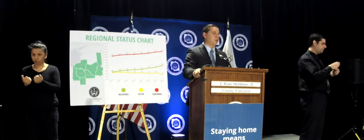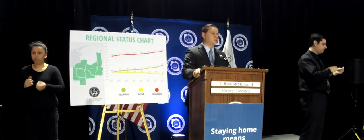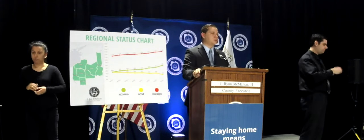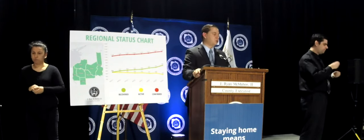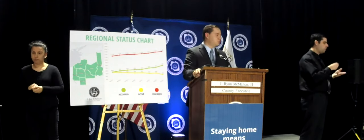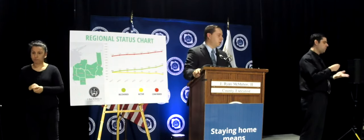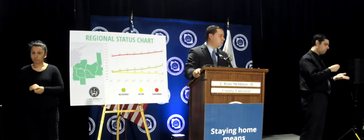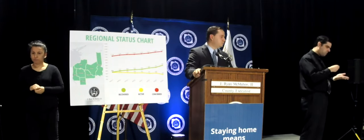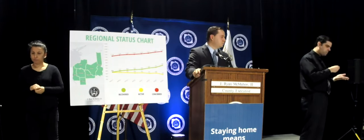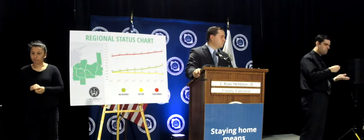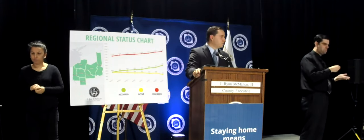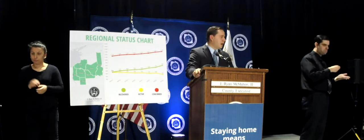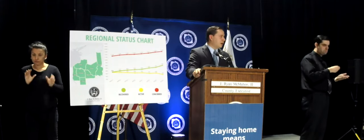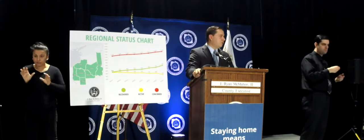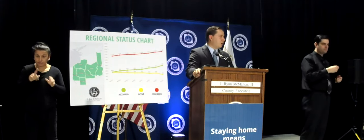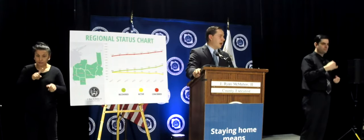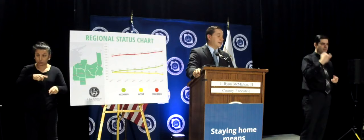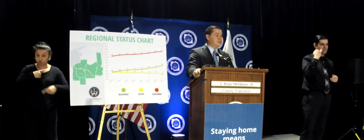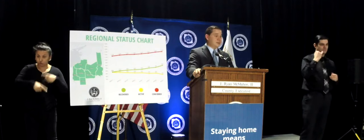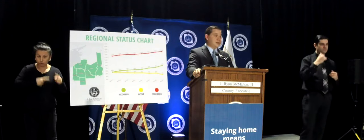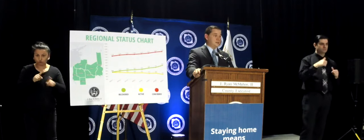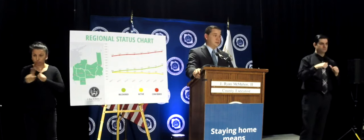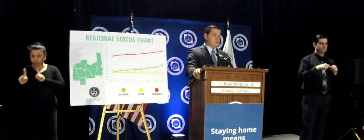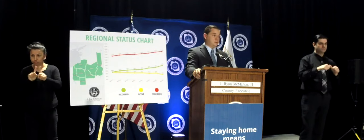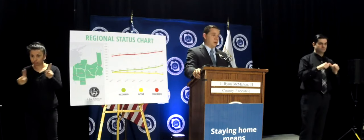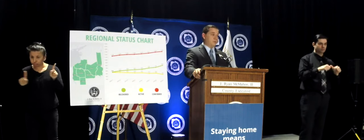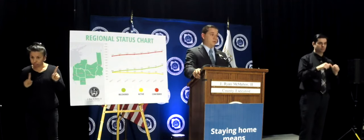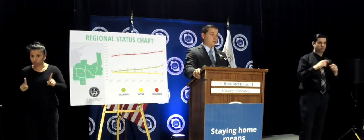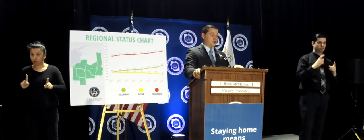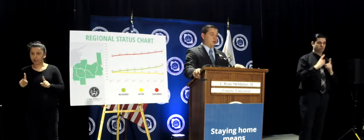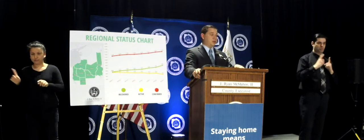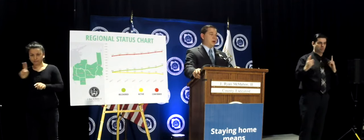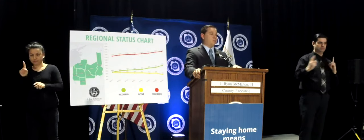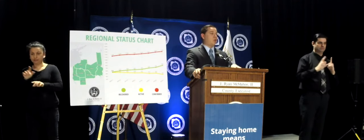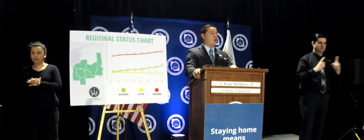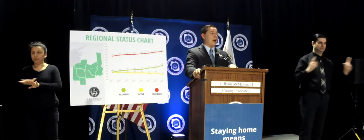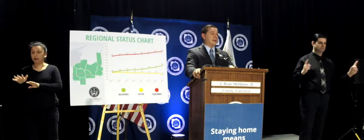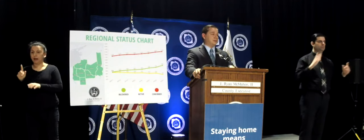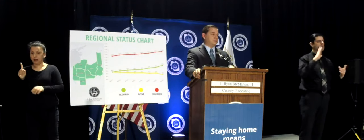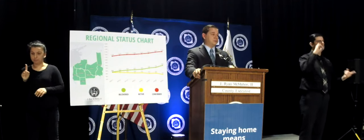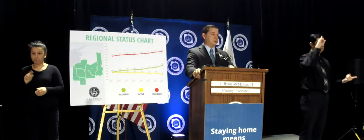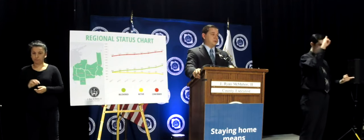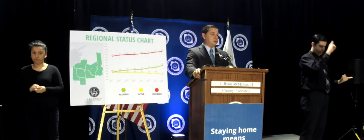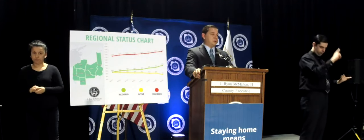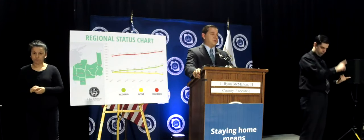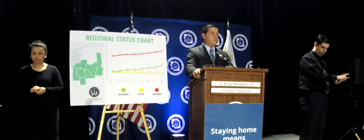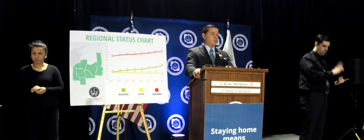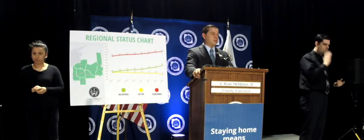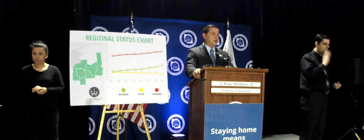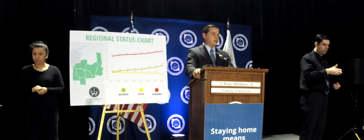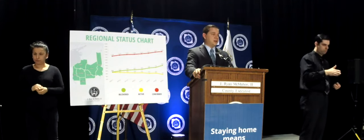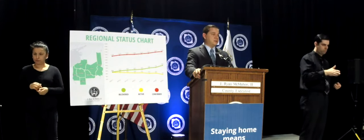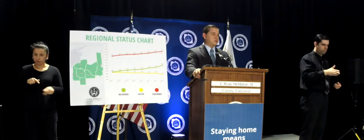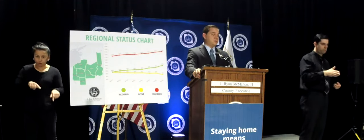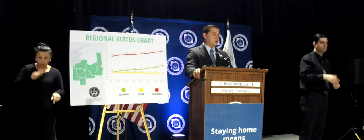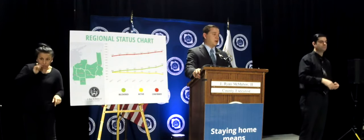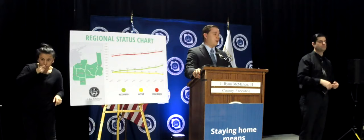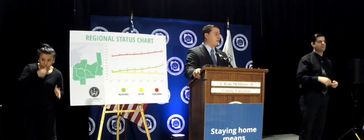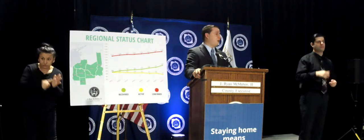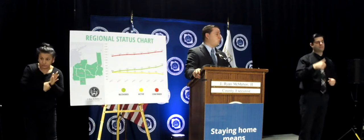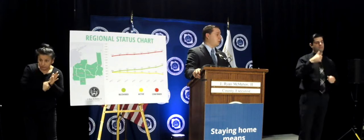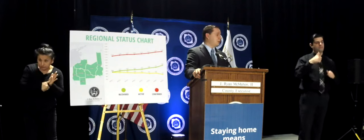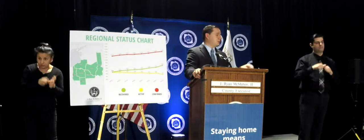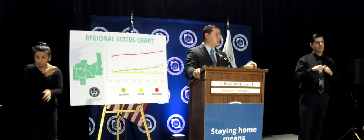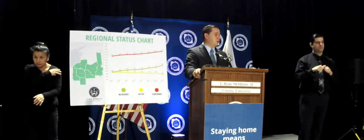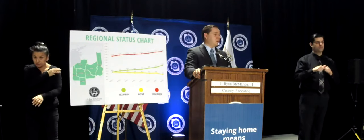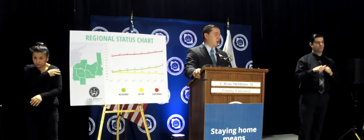That will help the community spread. Out of our active cases, remember, we're talking about proactive, affiliated cases. We've been talking about